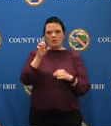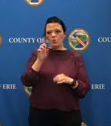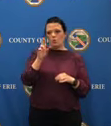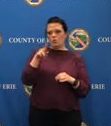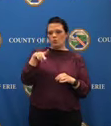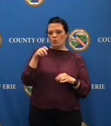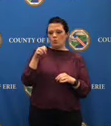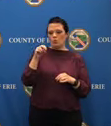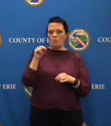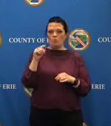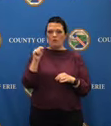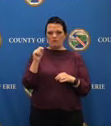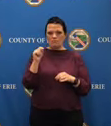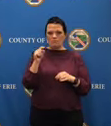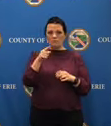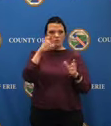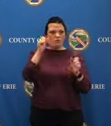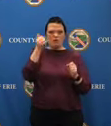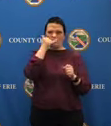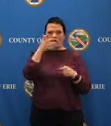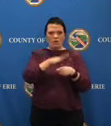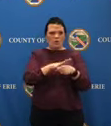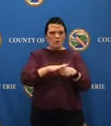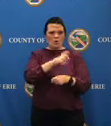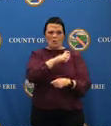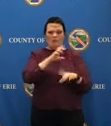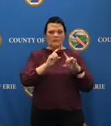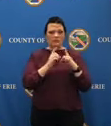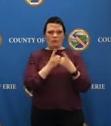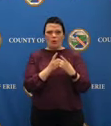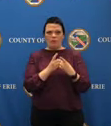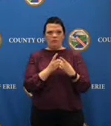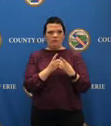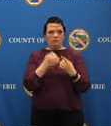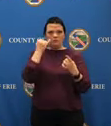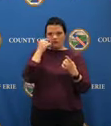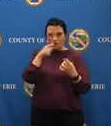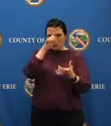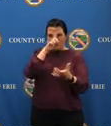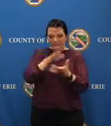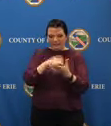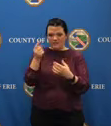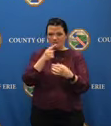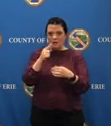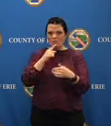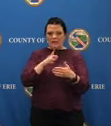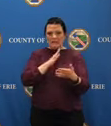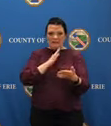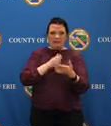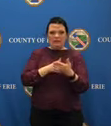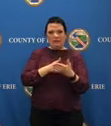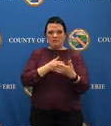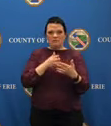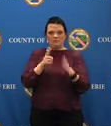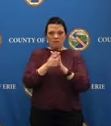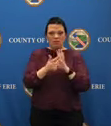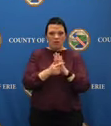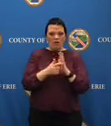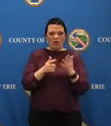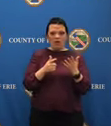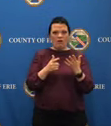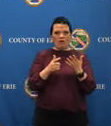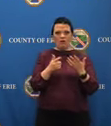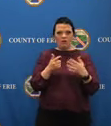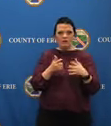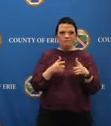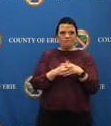DuPont. But you can call your local police department. If you believe someone is violating it, you do not necessarily have to call this